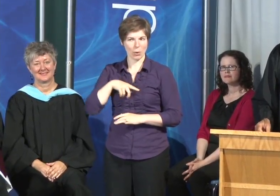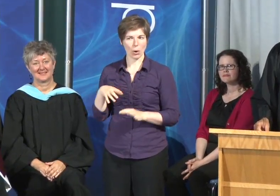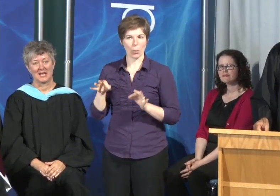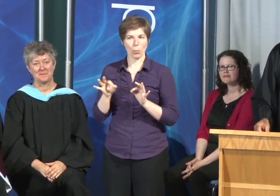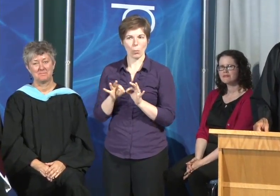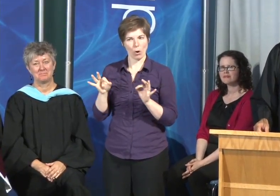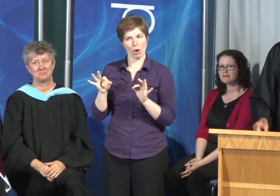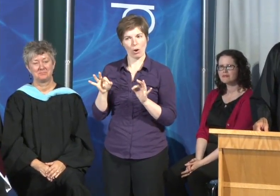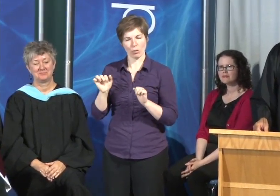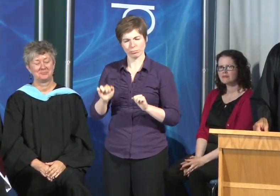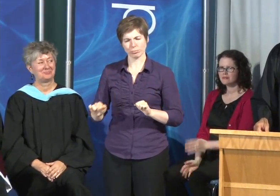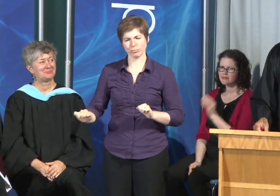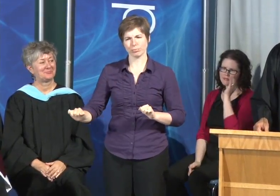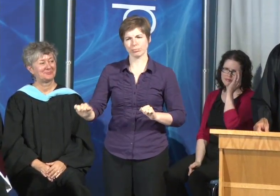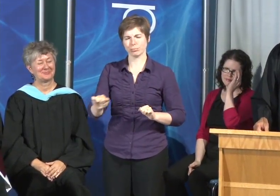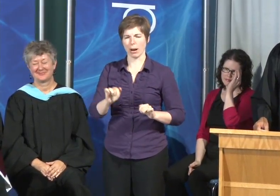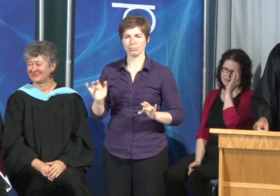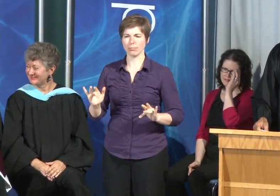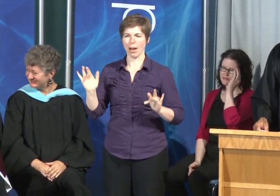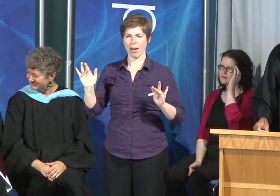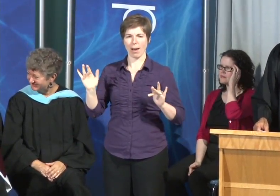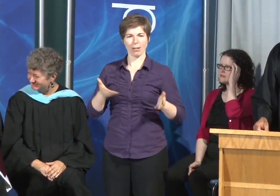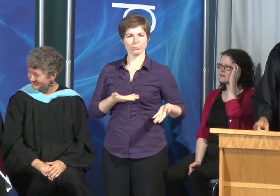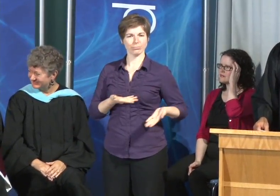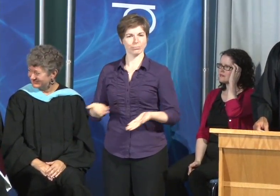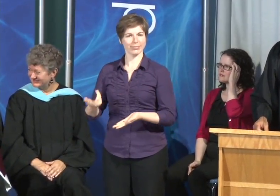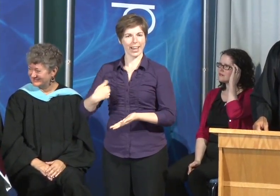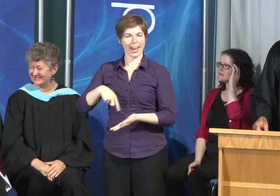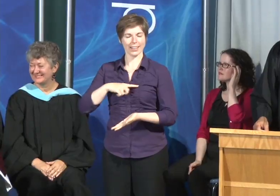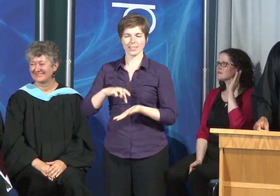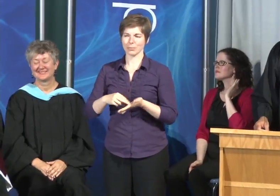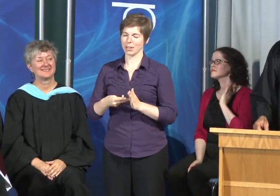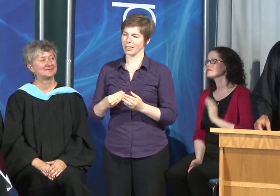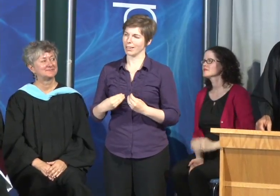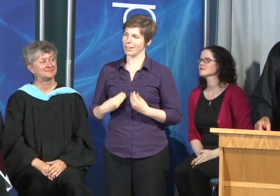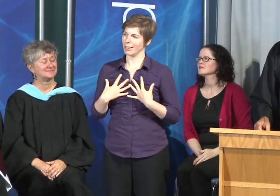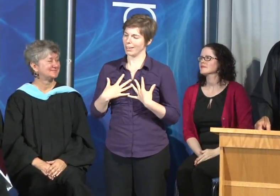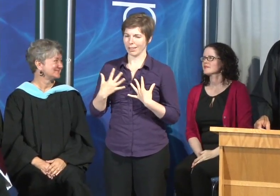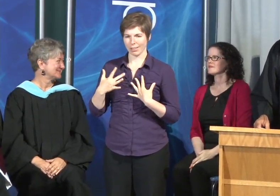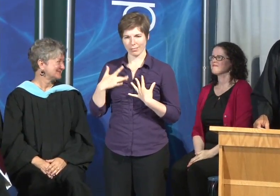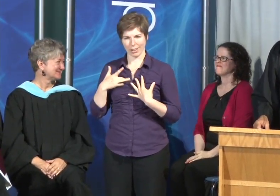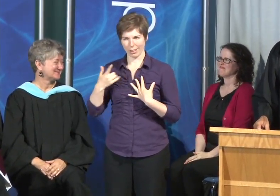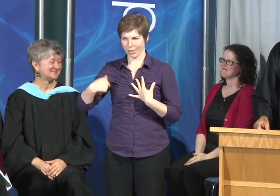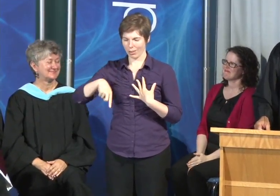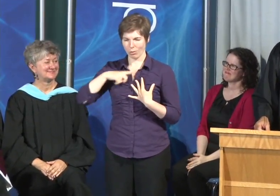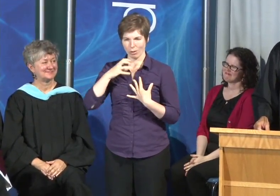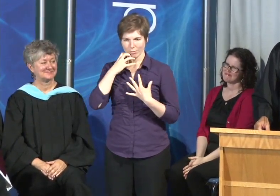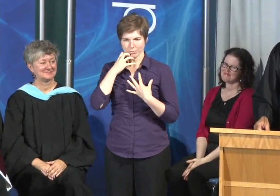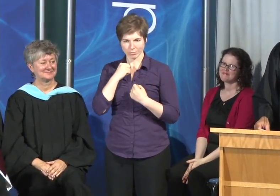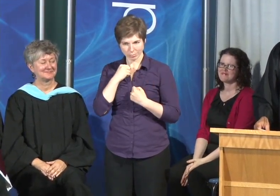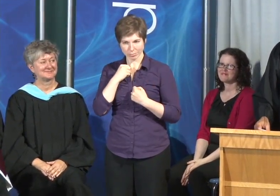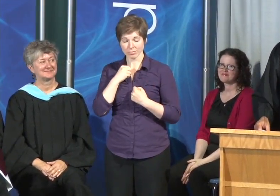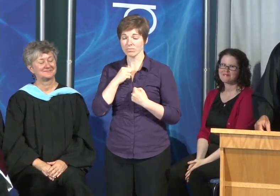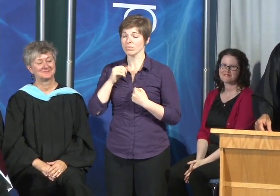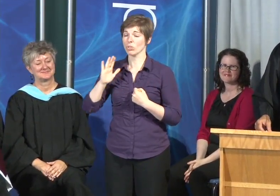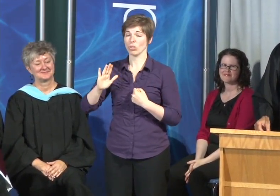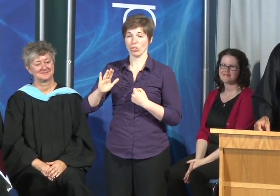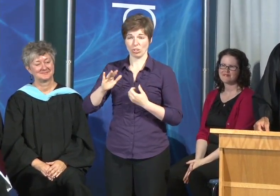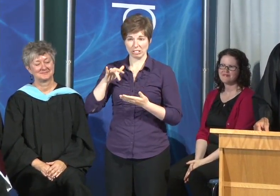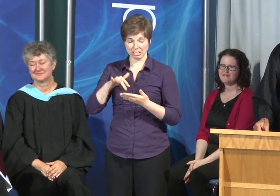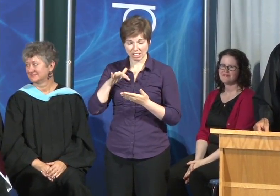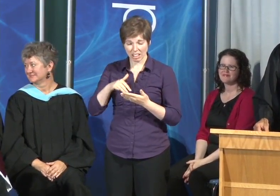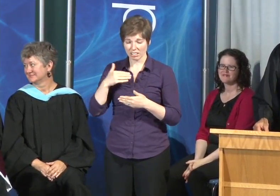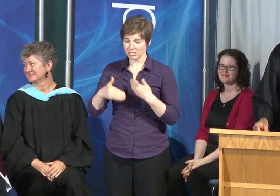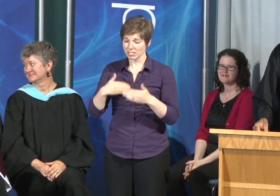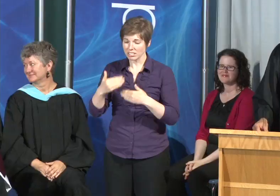says. It gave me a sense of value. Now, throughout her studies, Caroline always felt accepted and supported by her